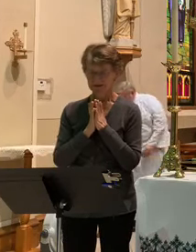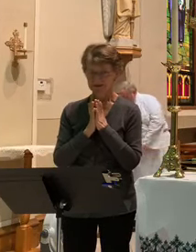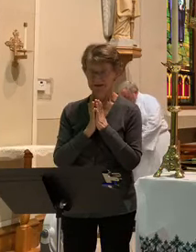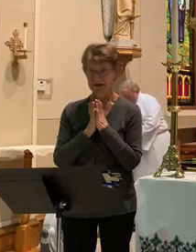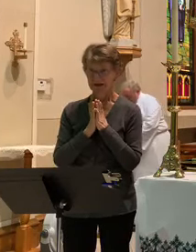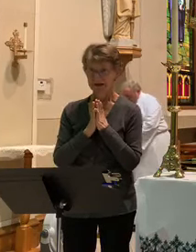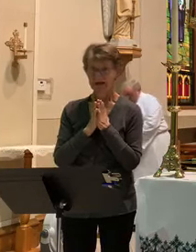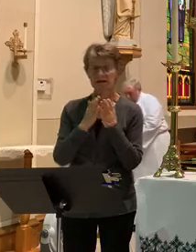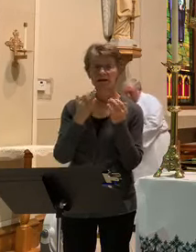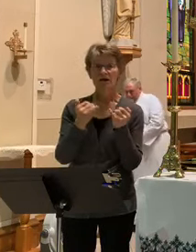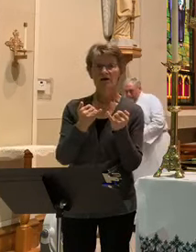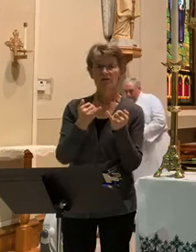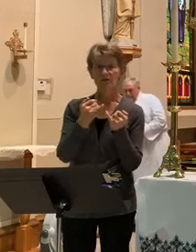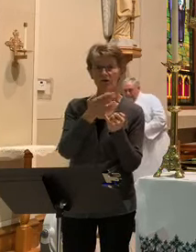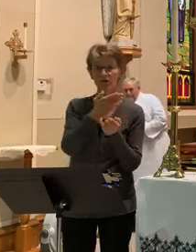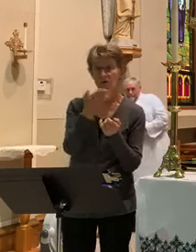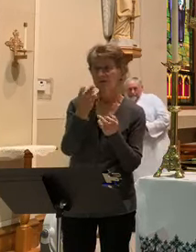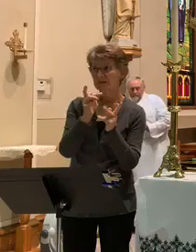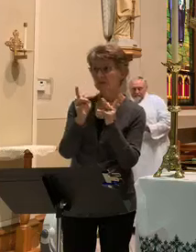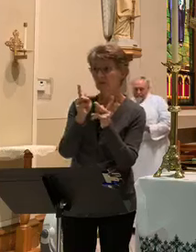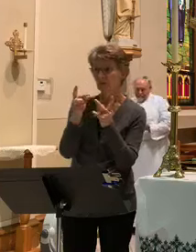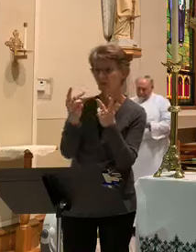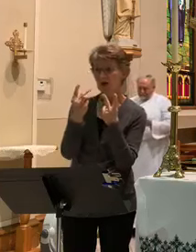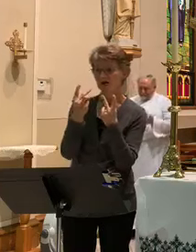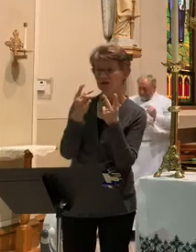And for those joining on Facebook,